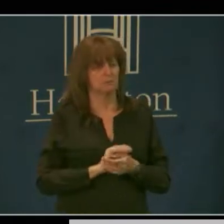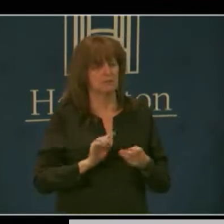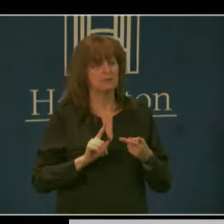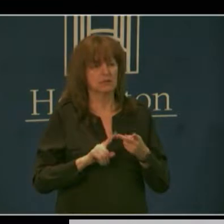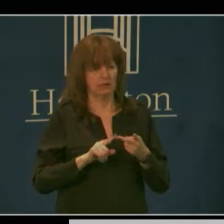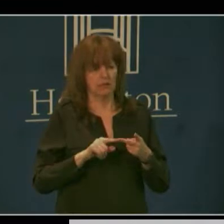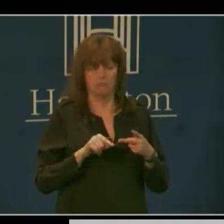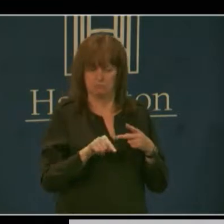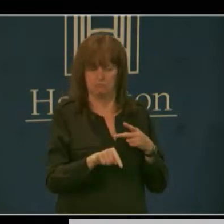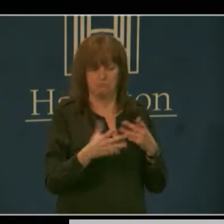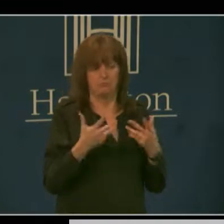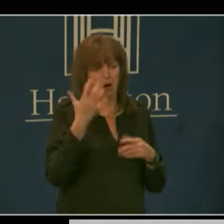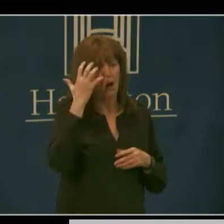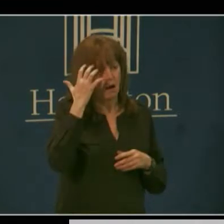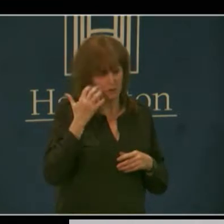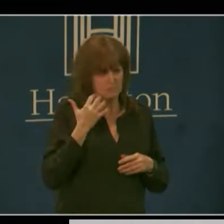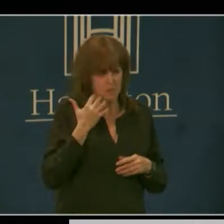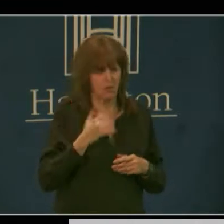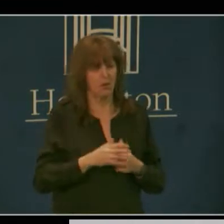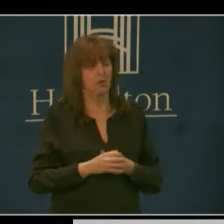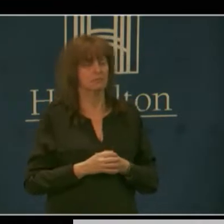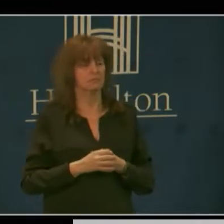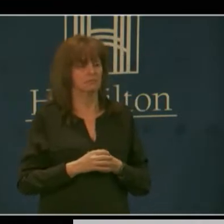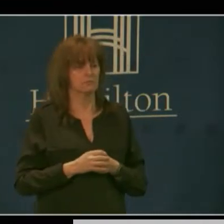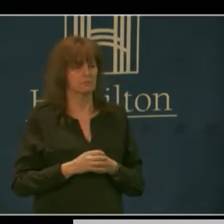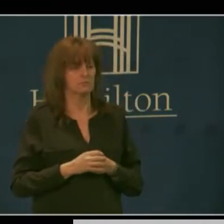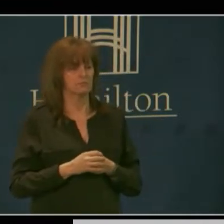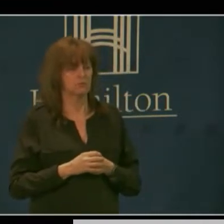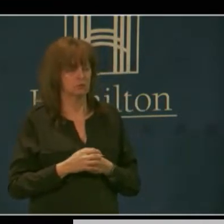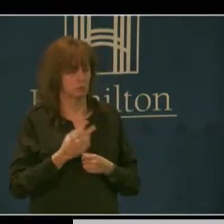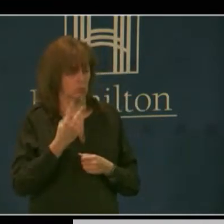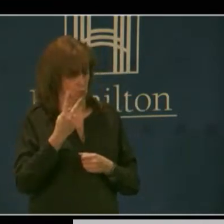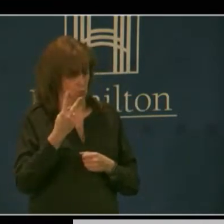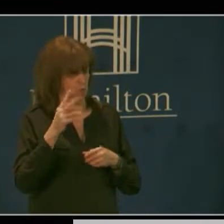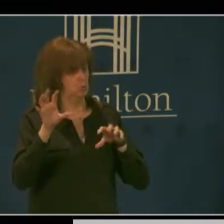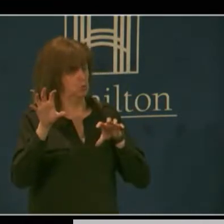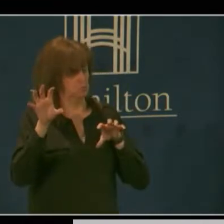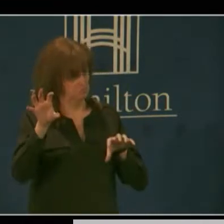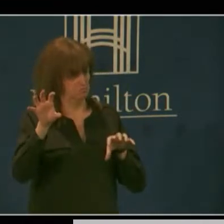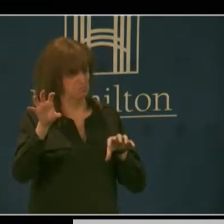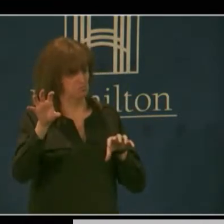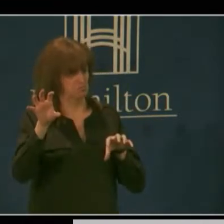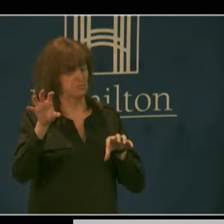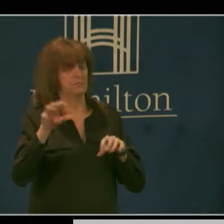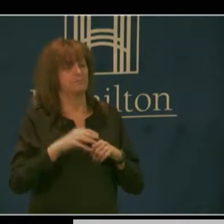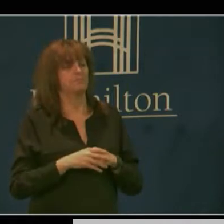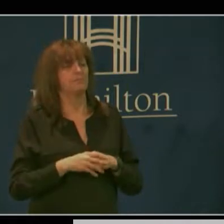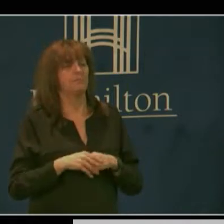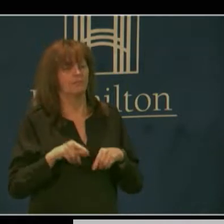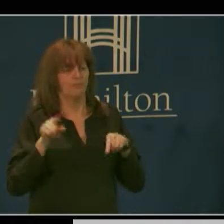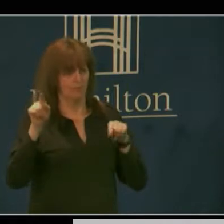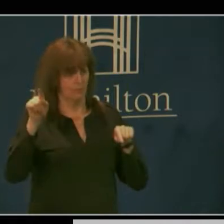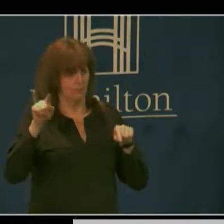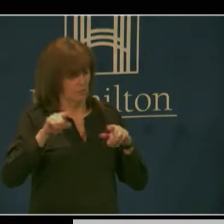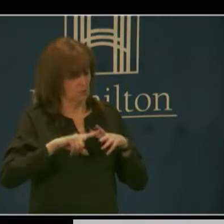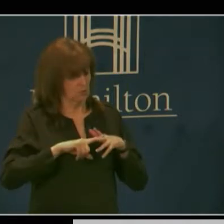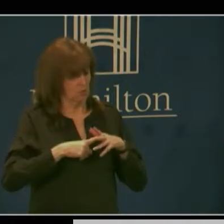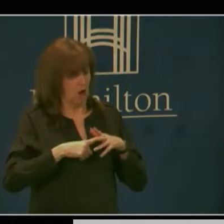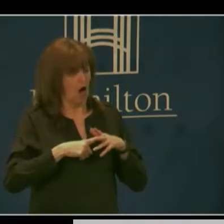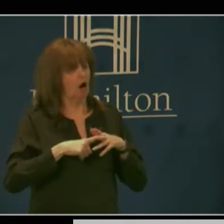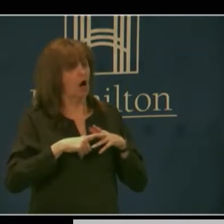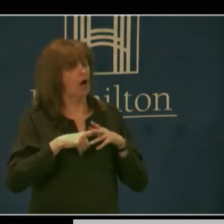under the leadership of Dr. Shmia and his colleagues, have now been processing. The as